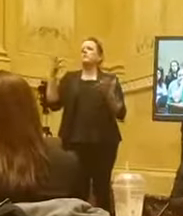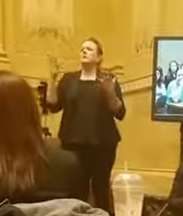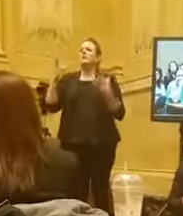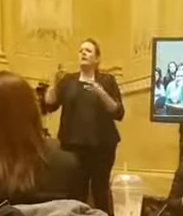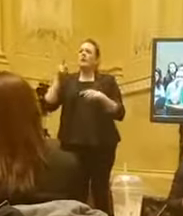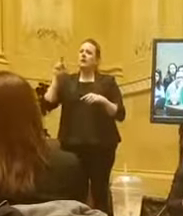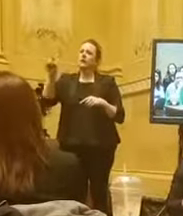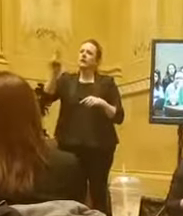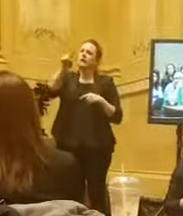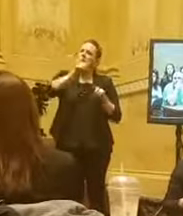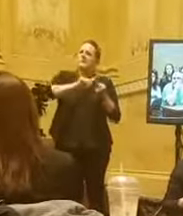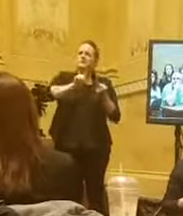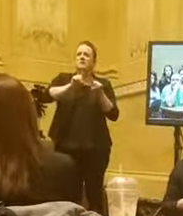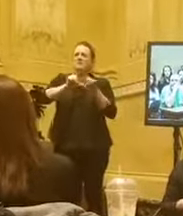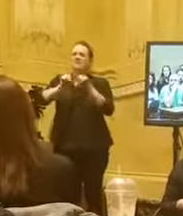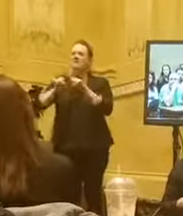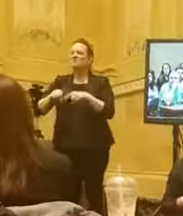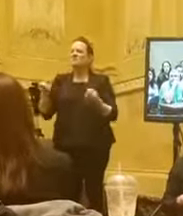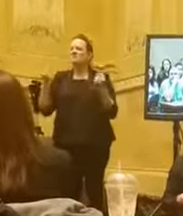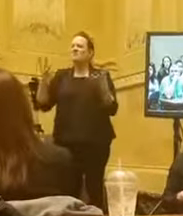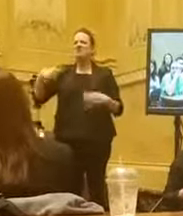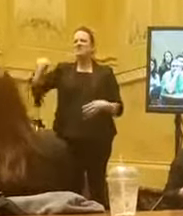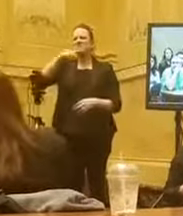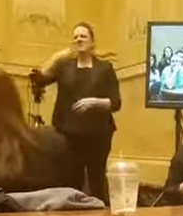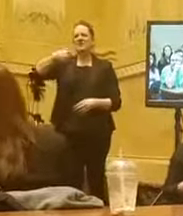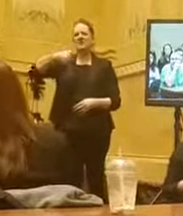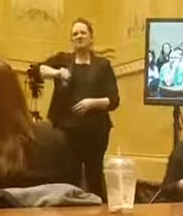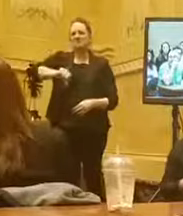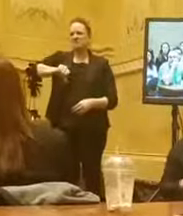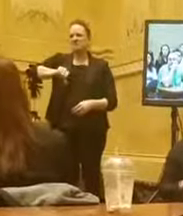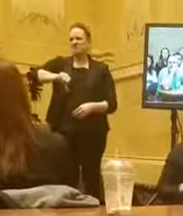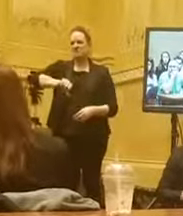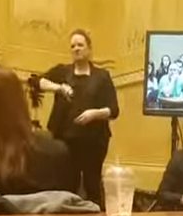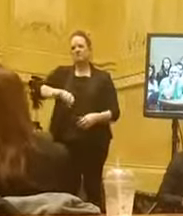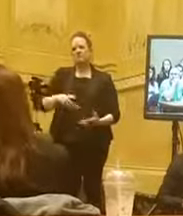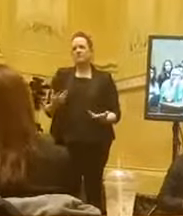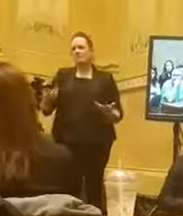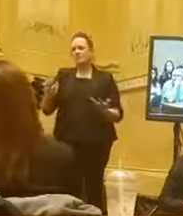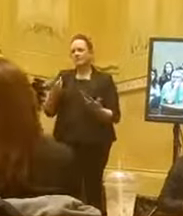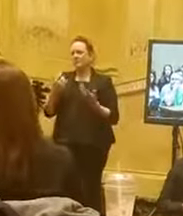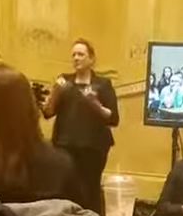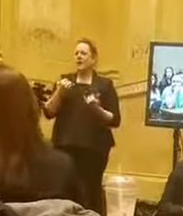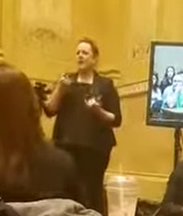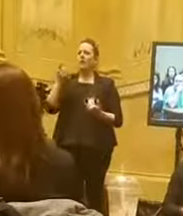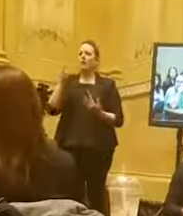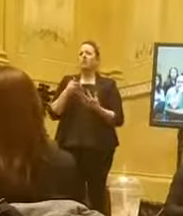we've tried different routes, different diplomatic ways of getting her